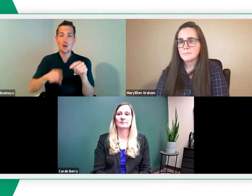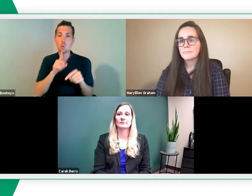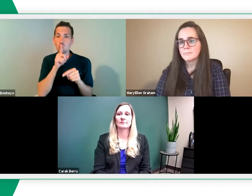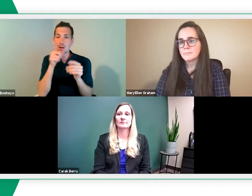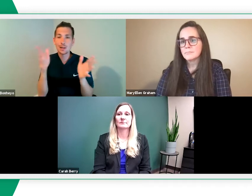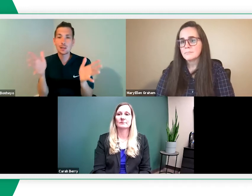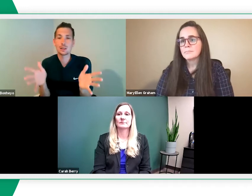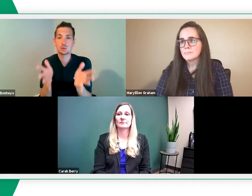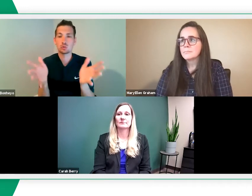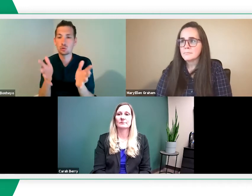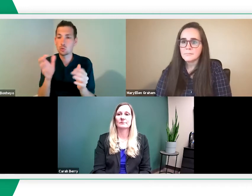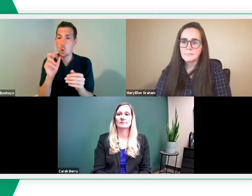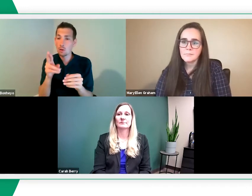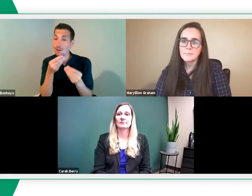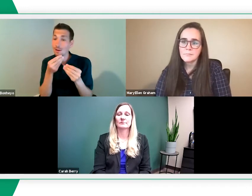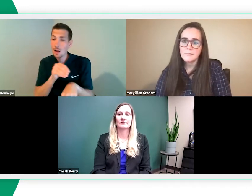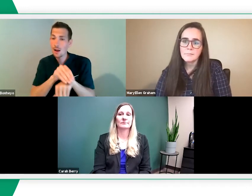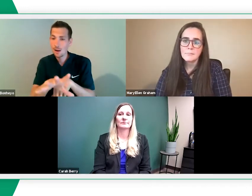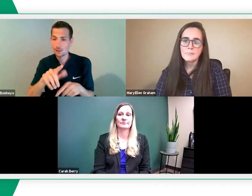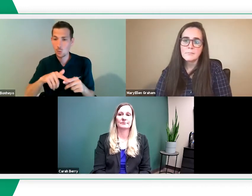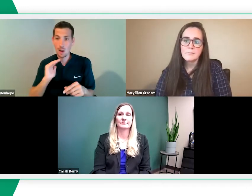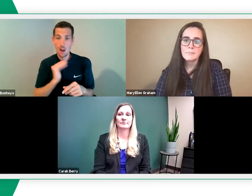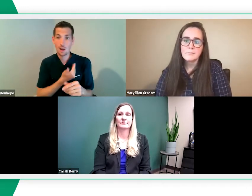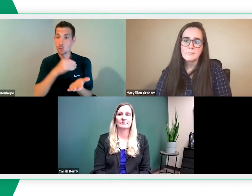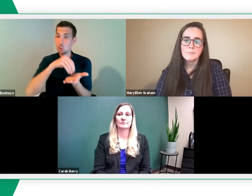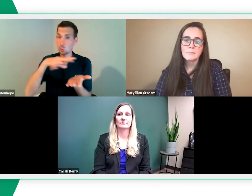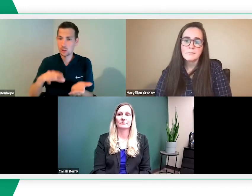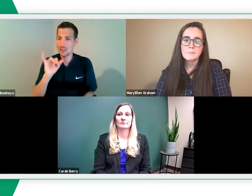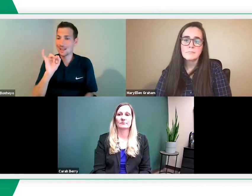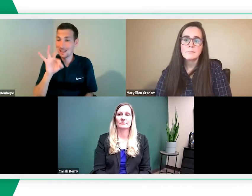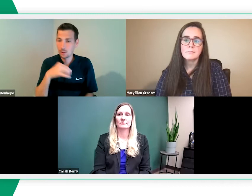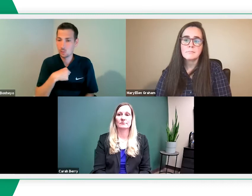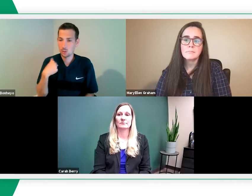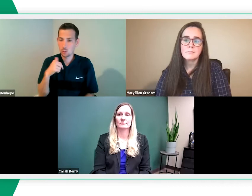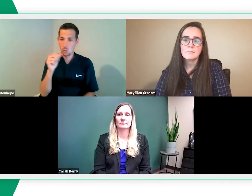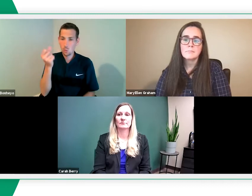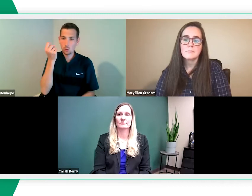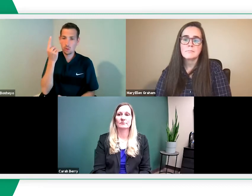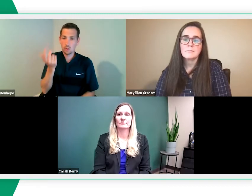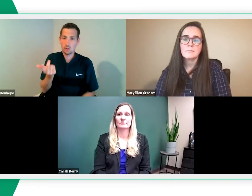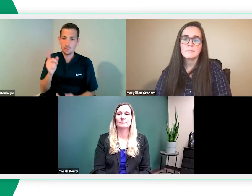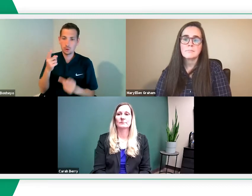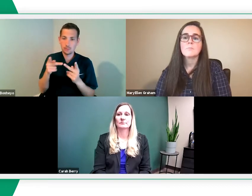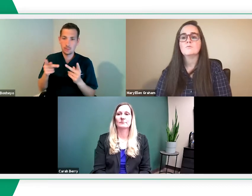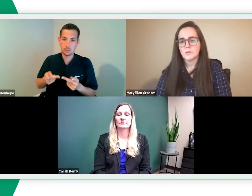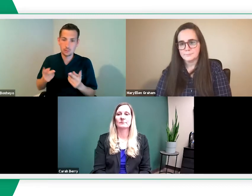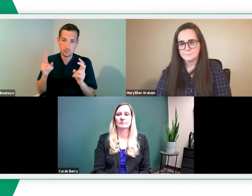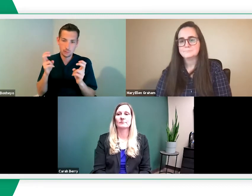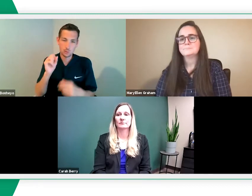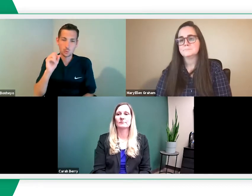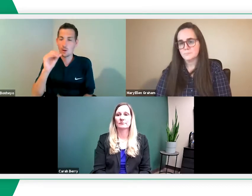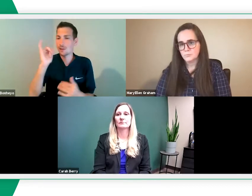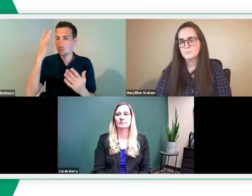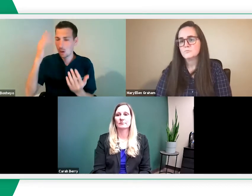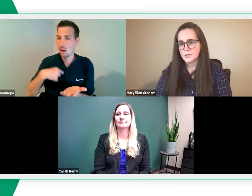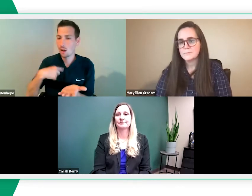that and what your role is. So we can't really encourage or advise our students if we don't understand